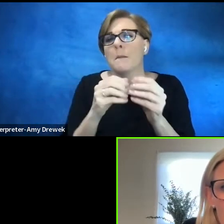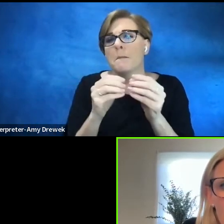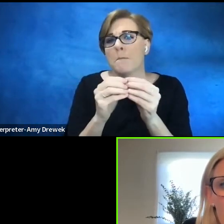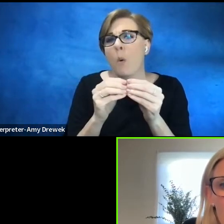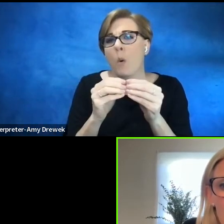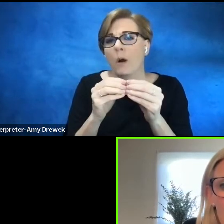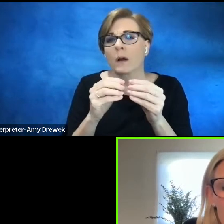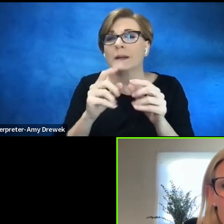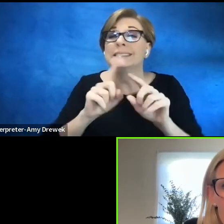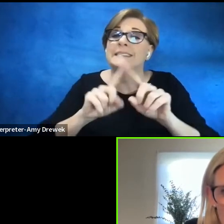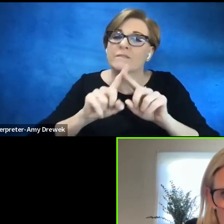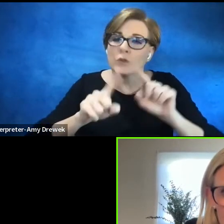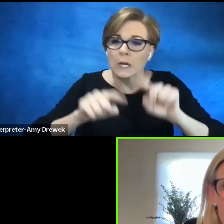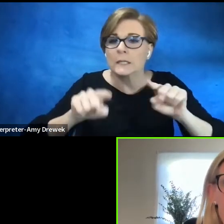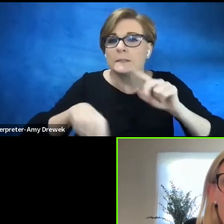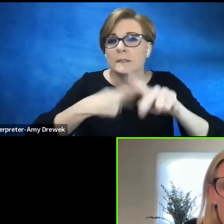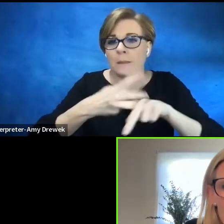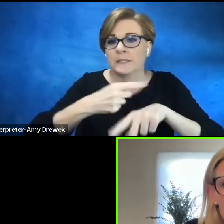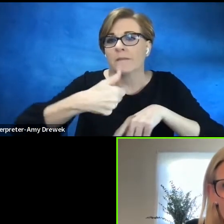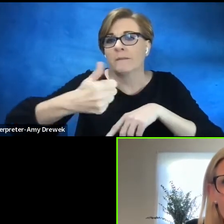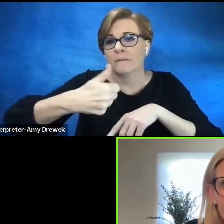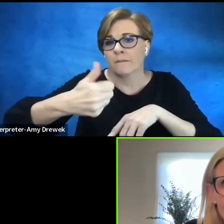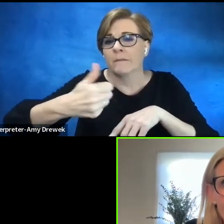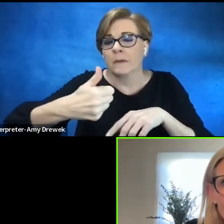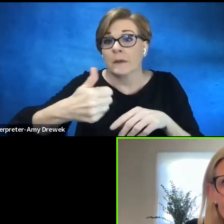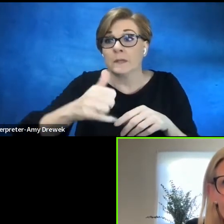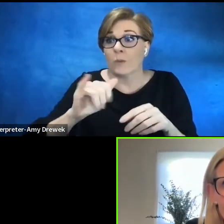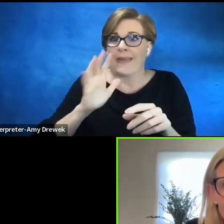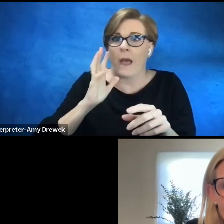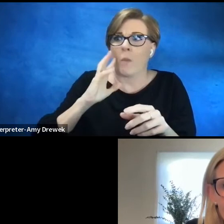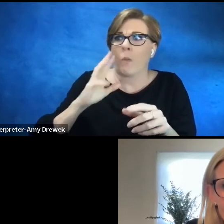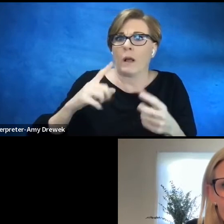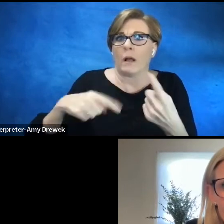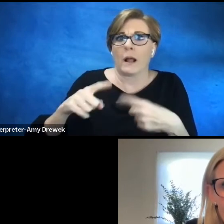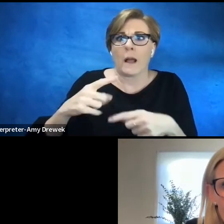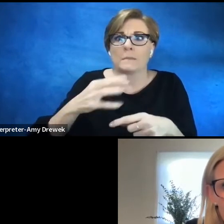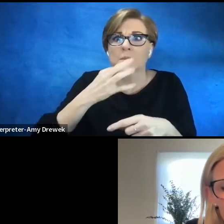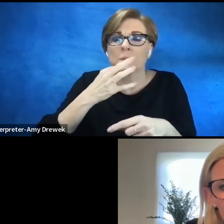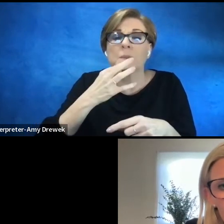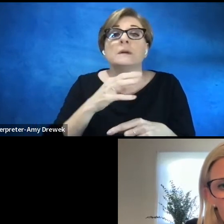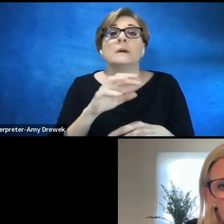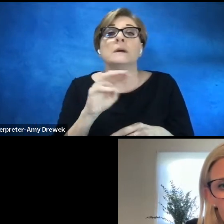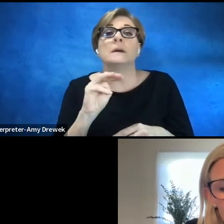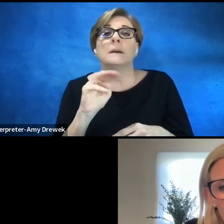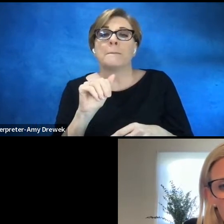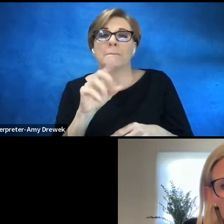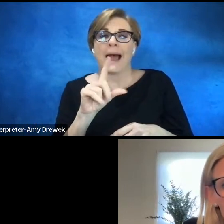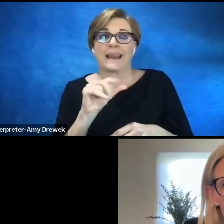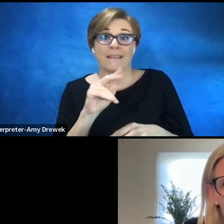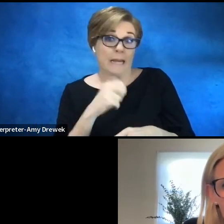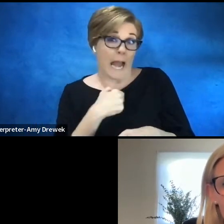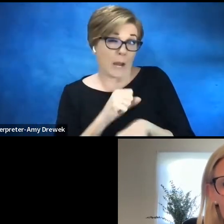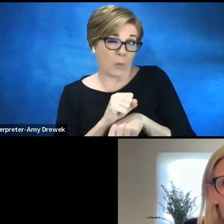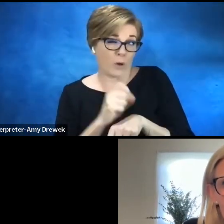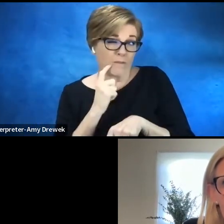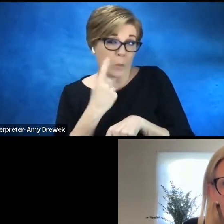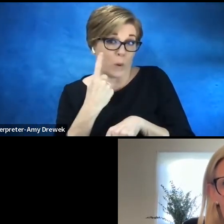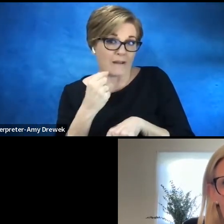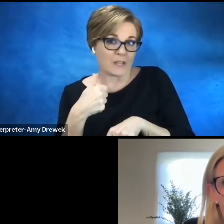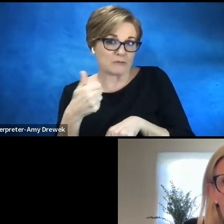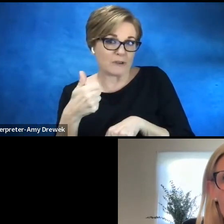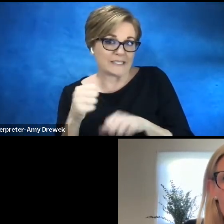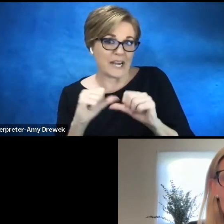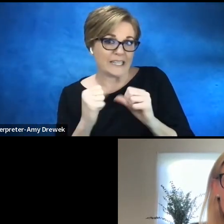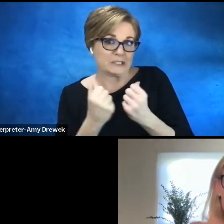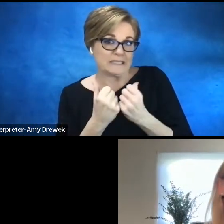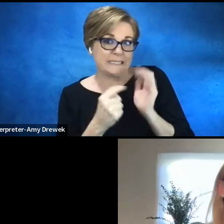coming probably in the not too distant future. Thank you. And I work for one of the transit agencies listed on the